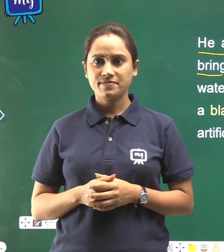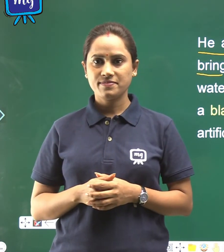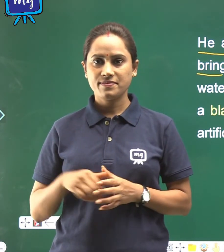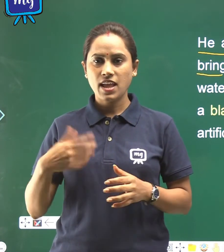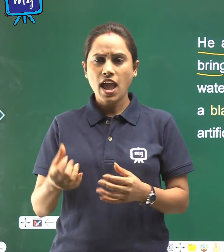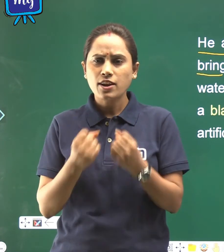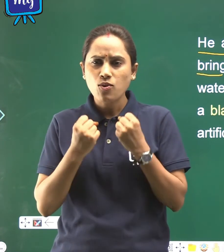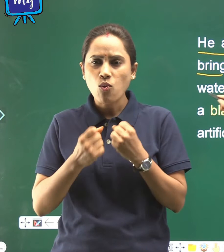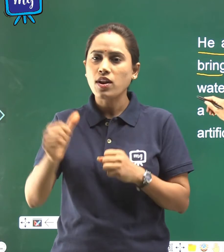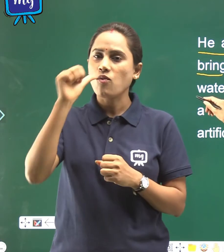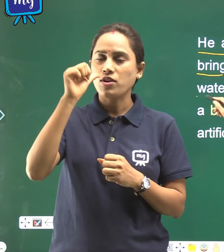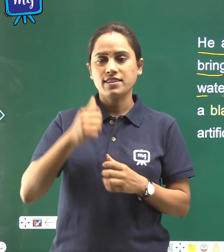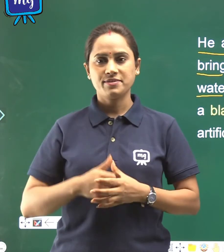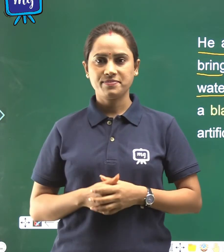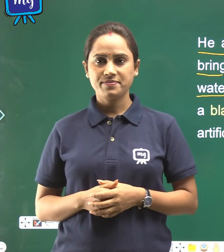and cold water.